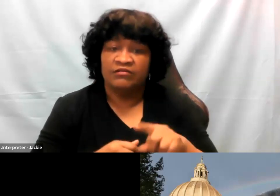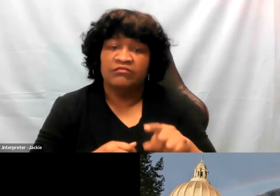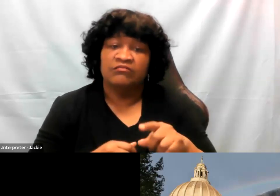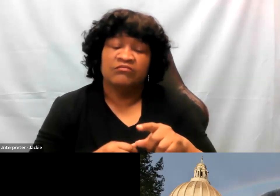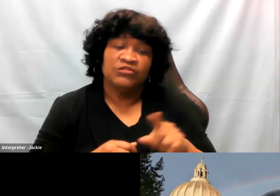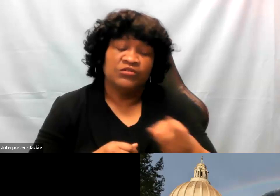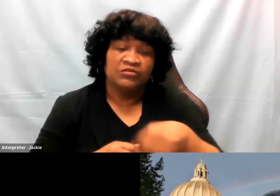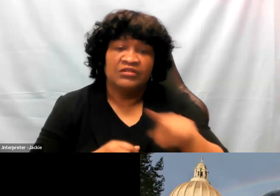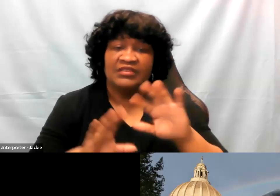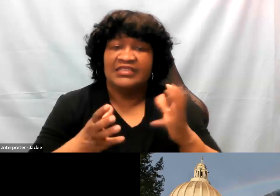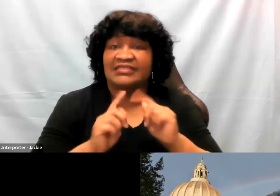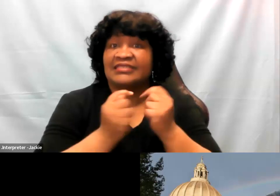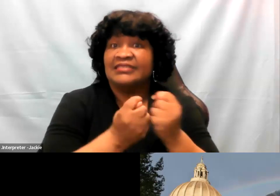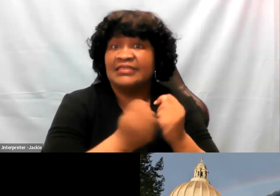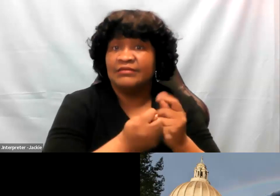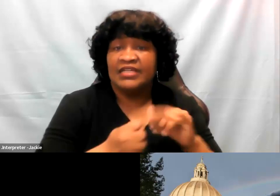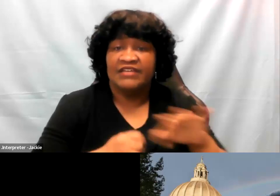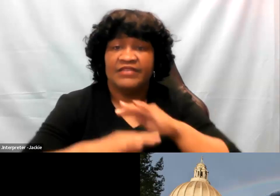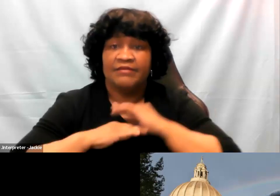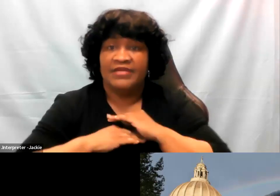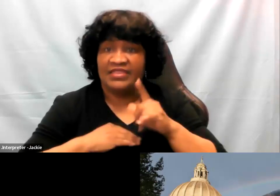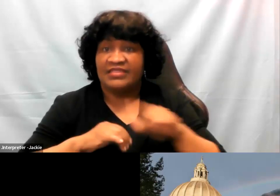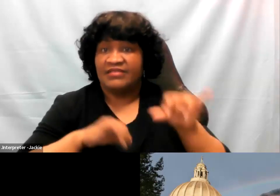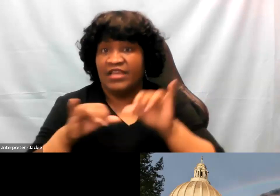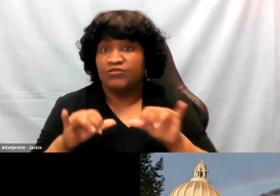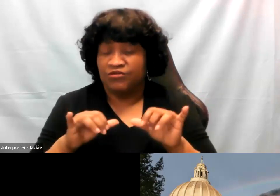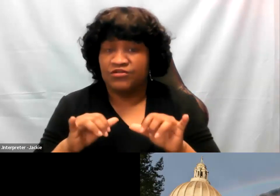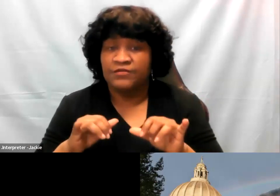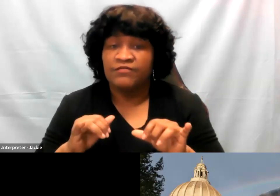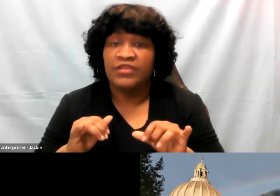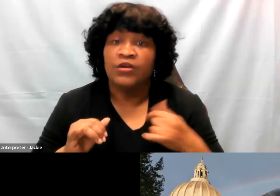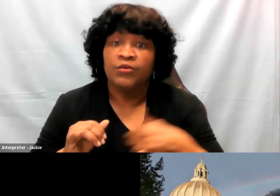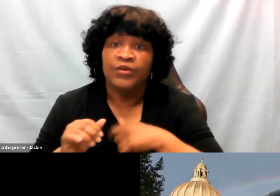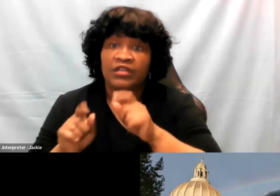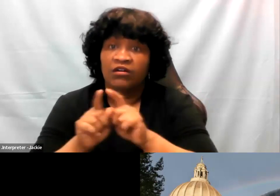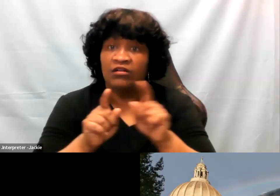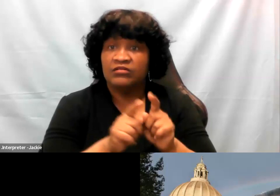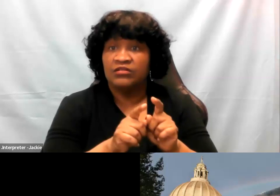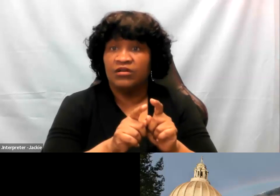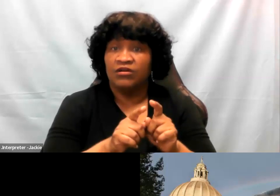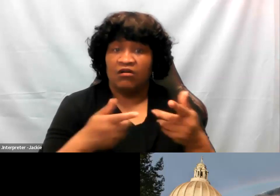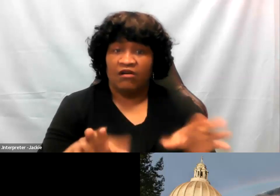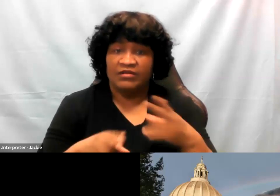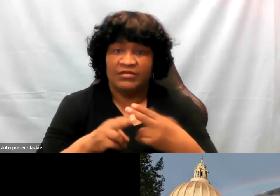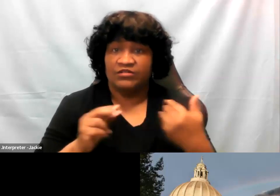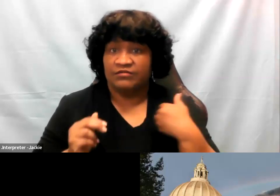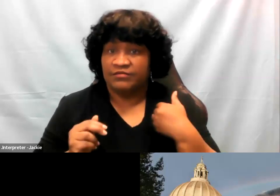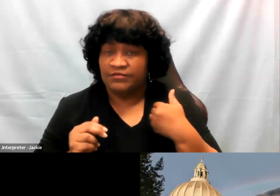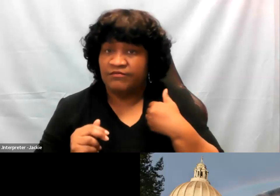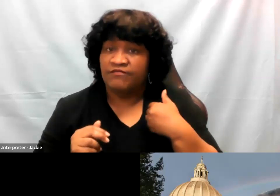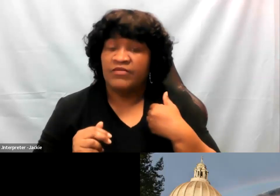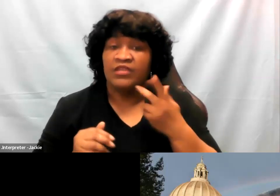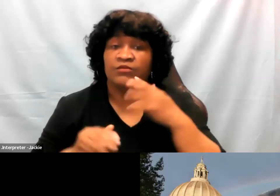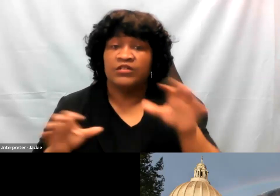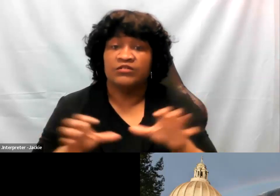these teams if they meet these standards. We, as already was mentioned, is